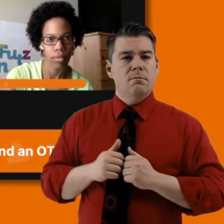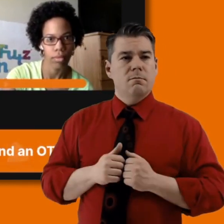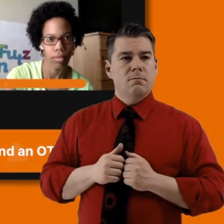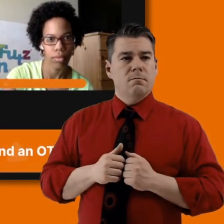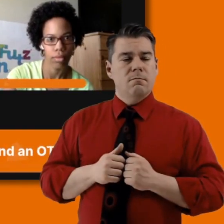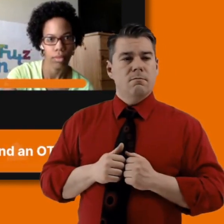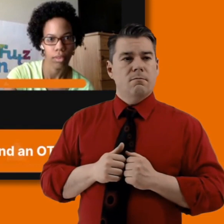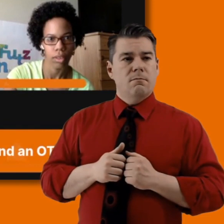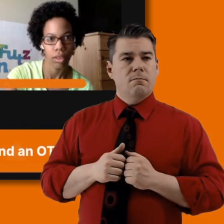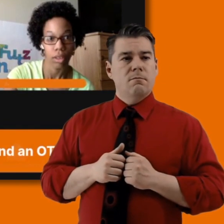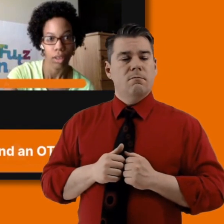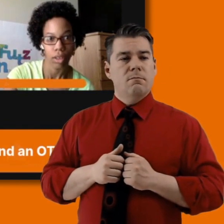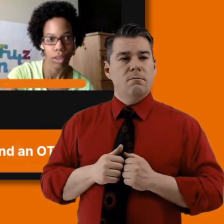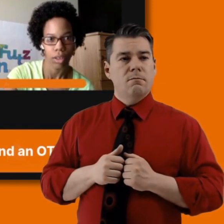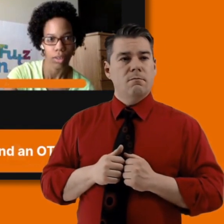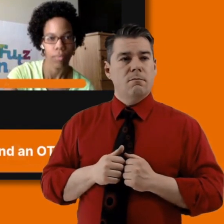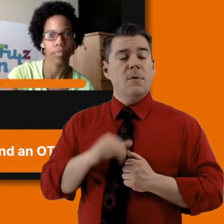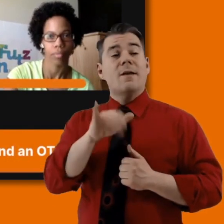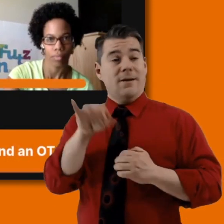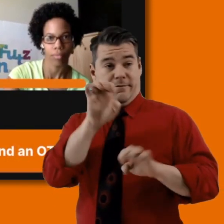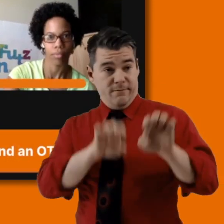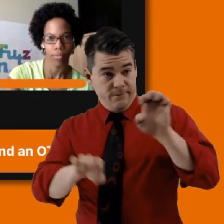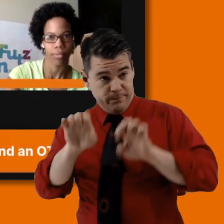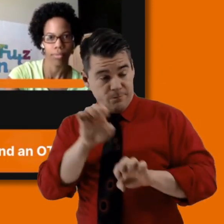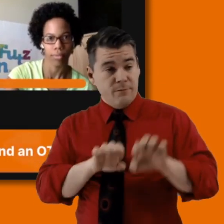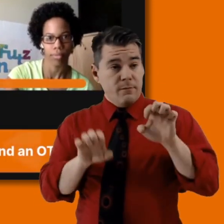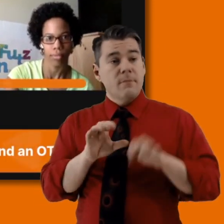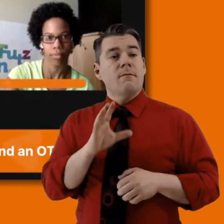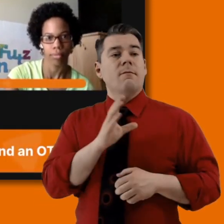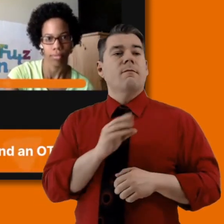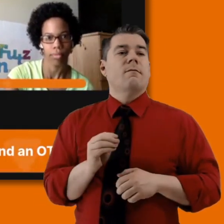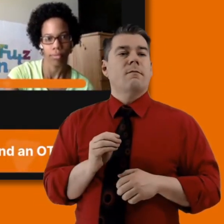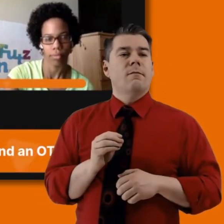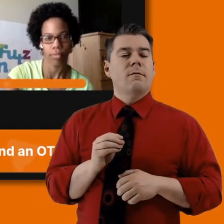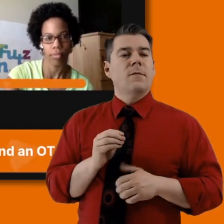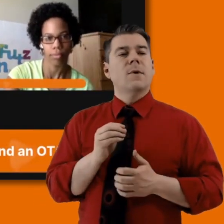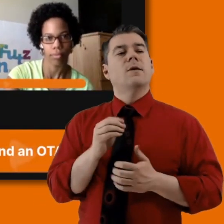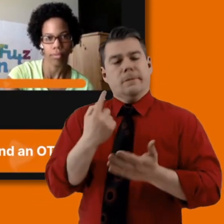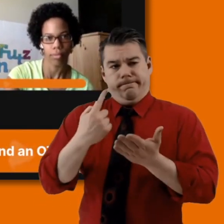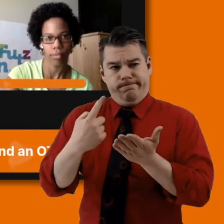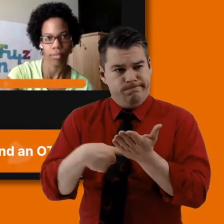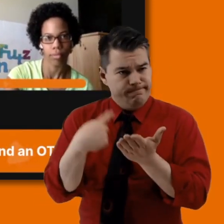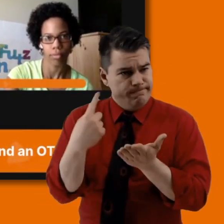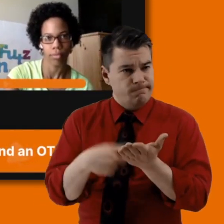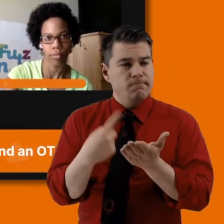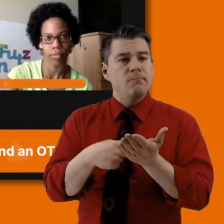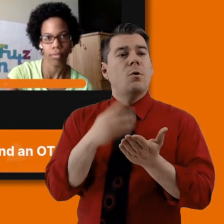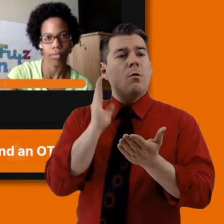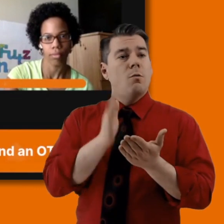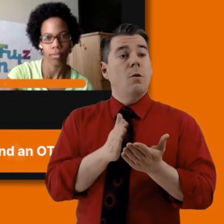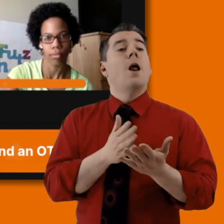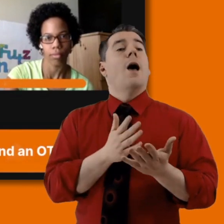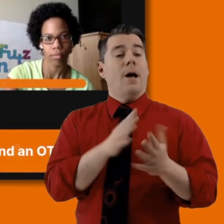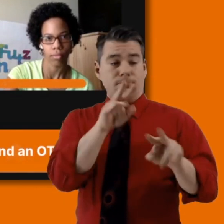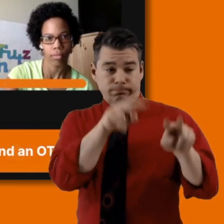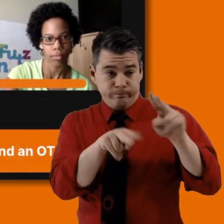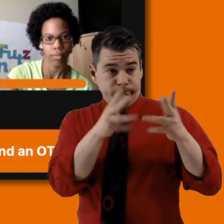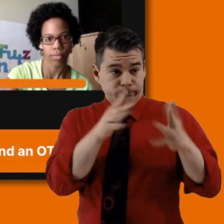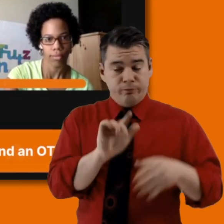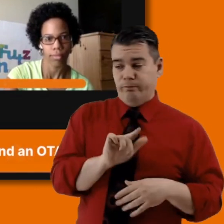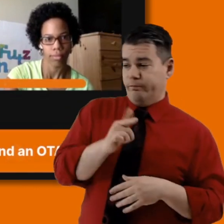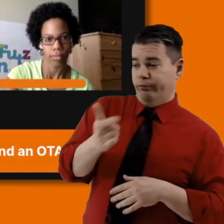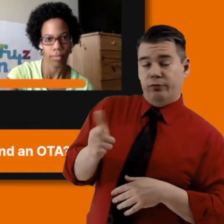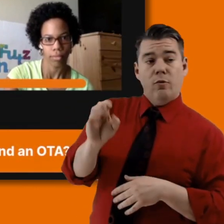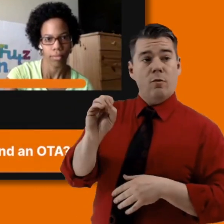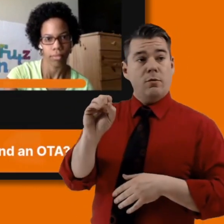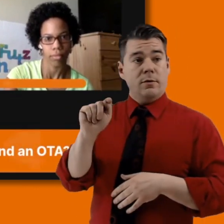you have established in that evaluation, and in some instances they'll hand that off to the OTA, and the